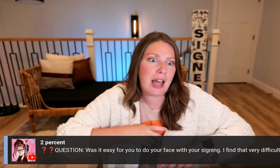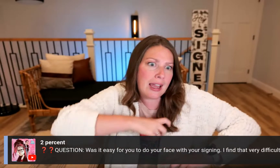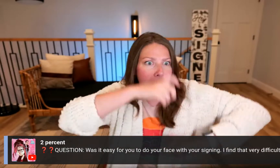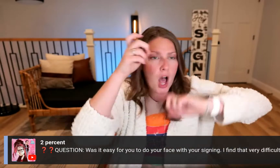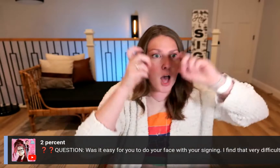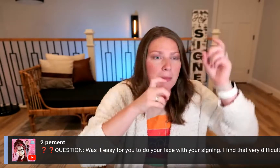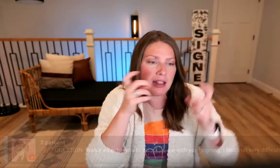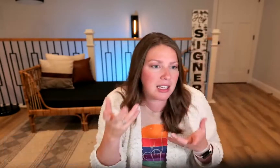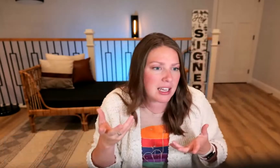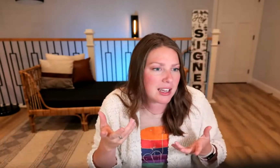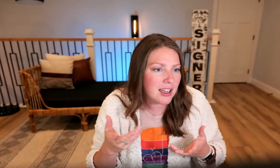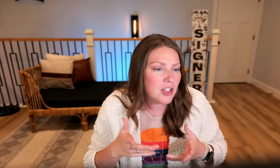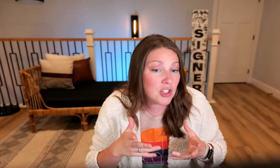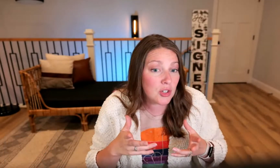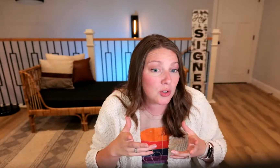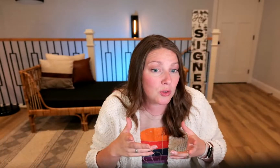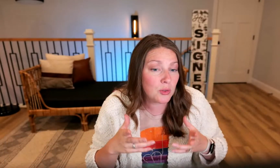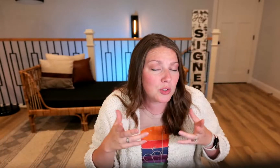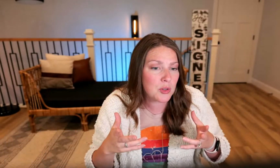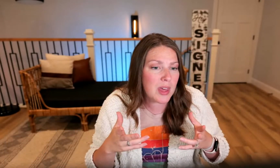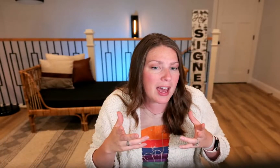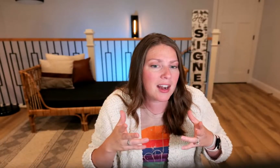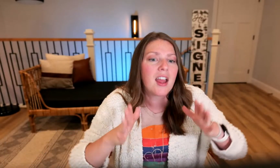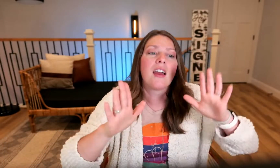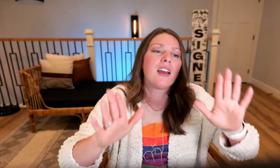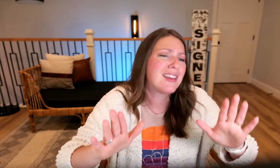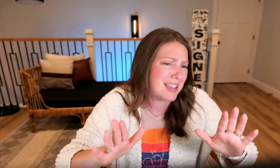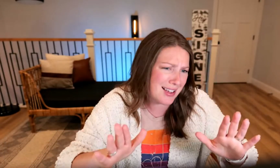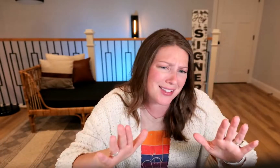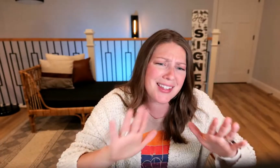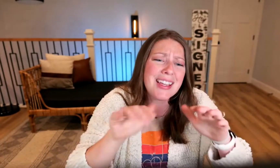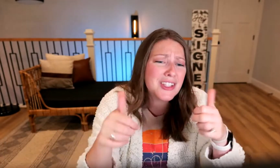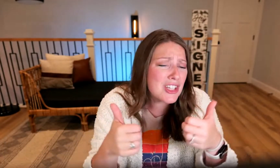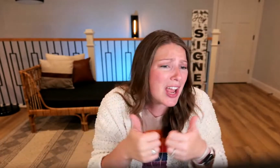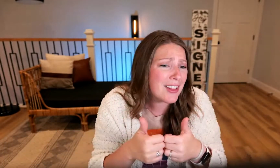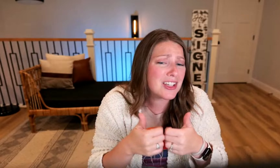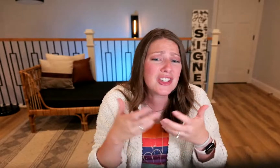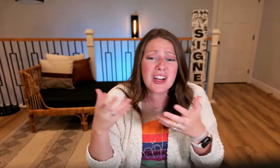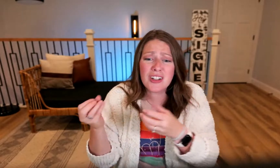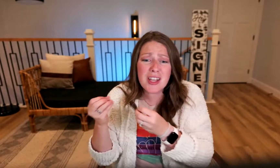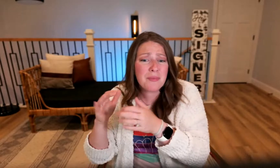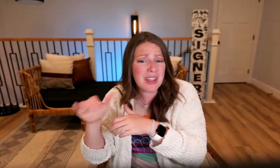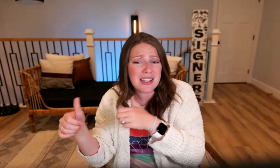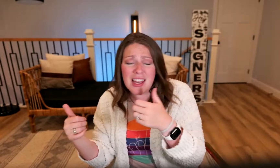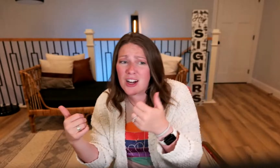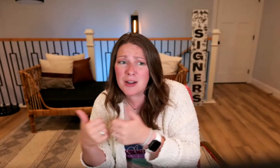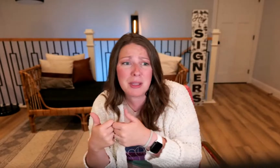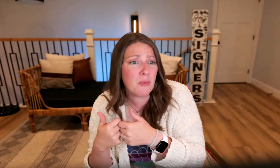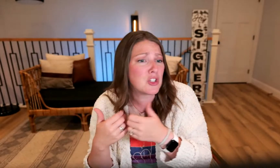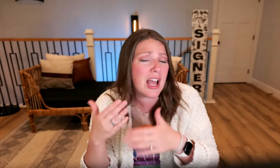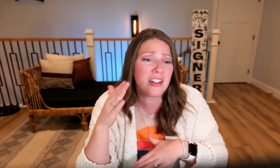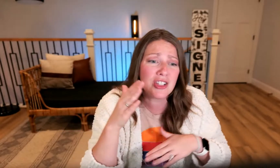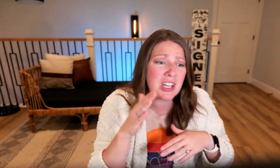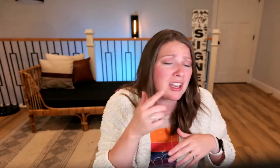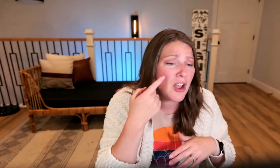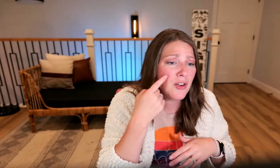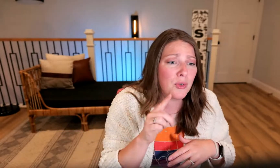like ability to do that, yes, it's a challenge. There are some things that are going to be more challenging